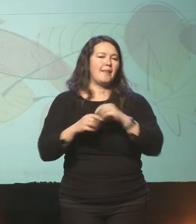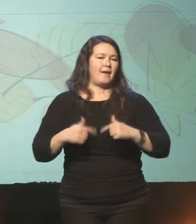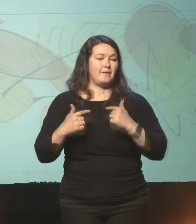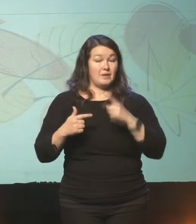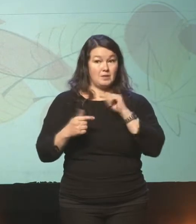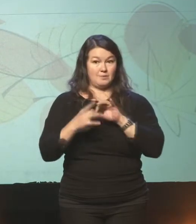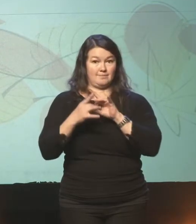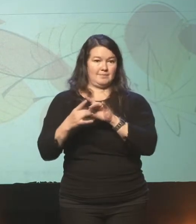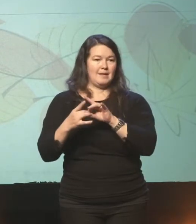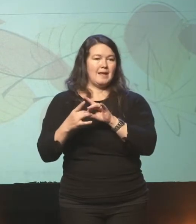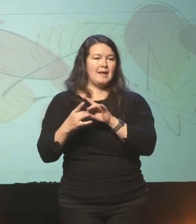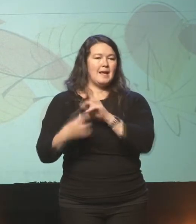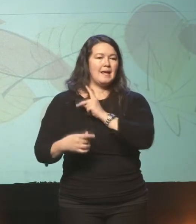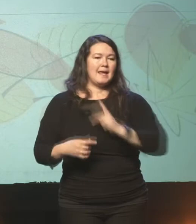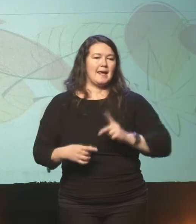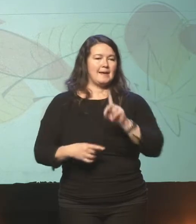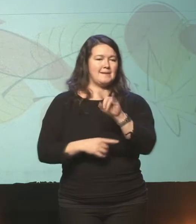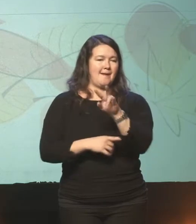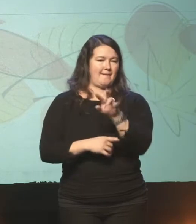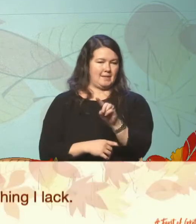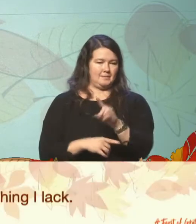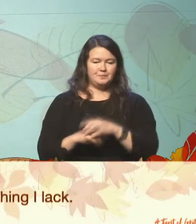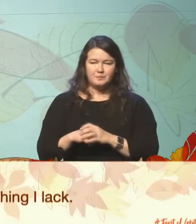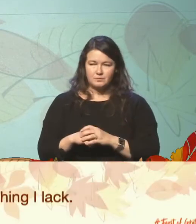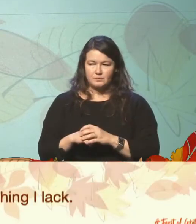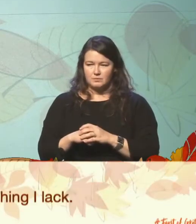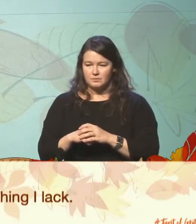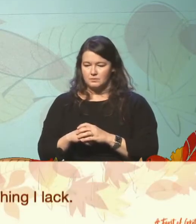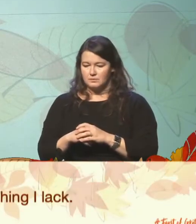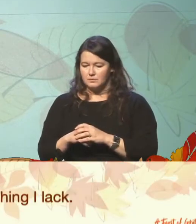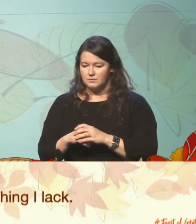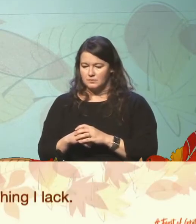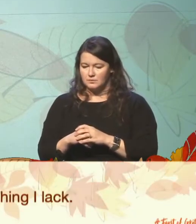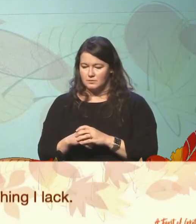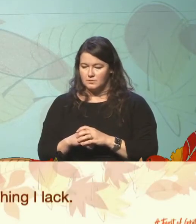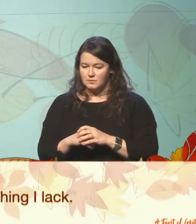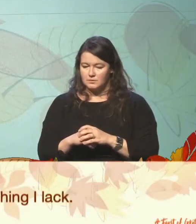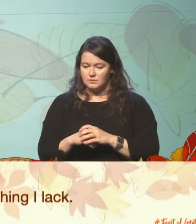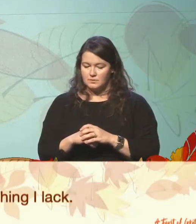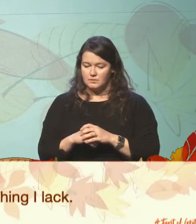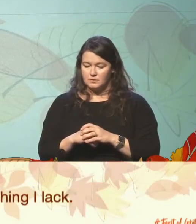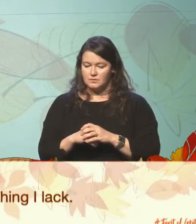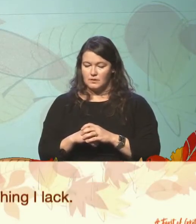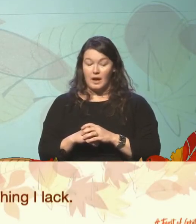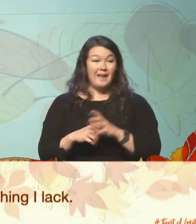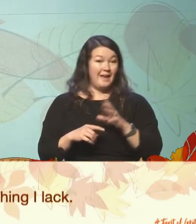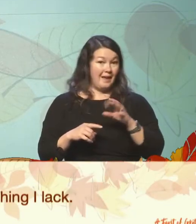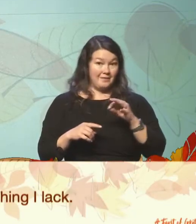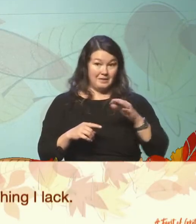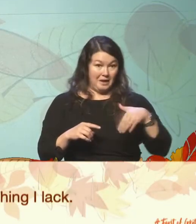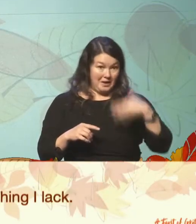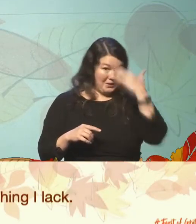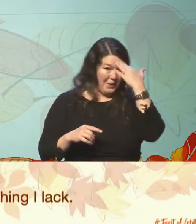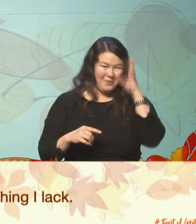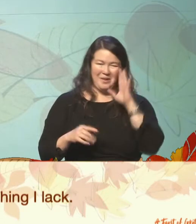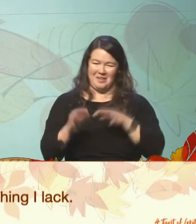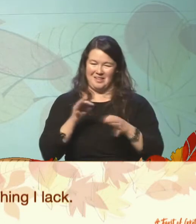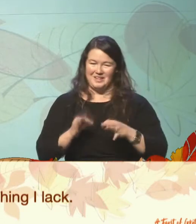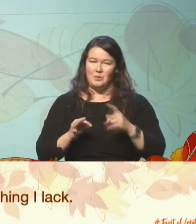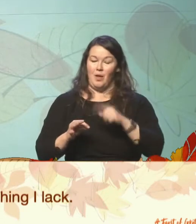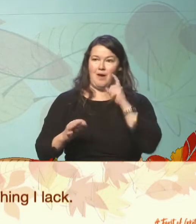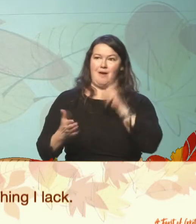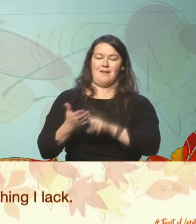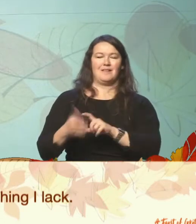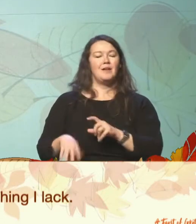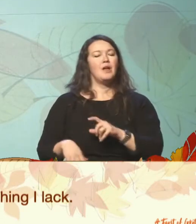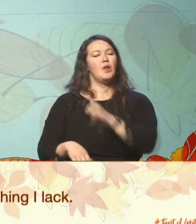what tradition says. And it starts off like this. And if it didn't recognize, you'll probably hear it and go, oh yeah. So the Lord is my shepherd,